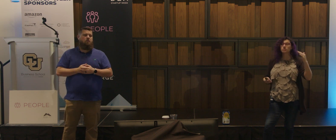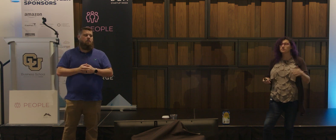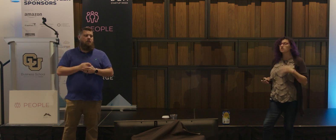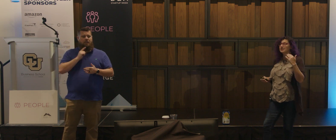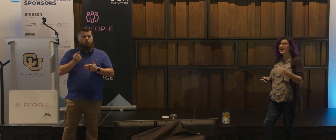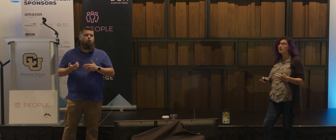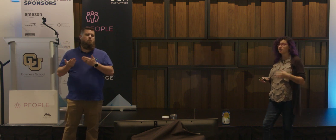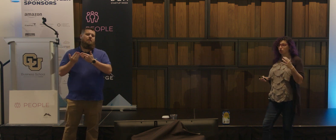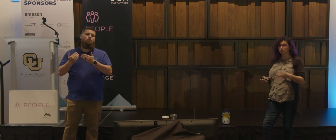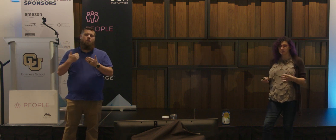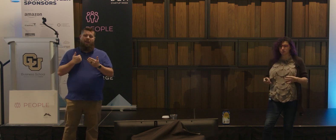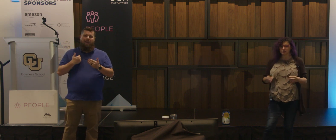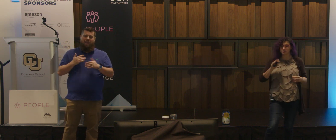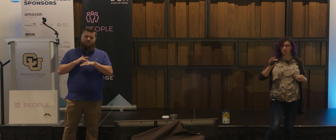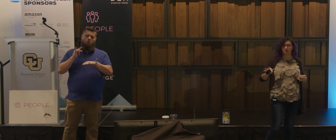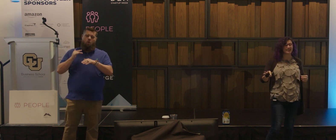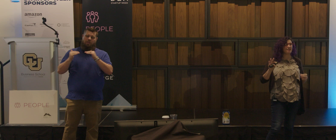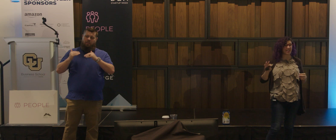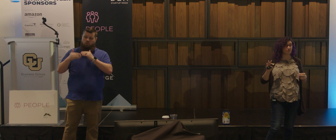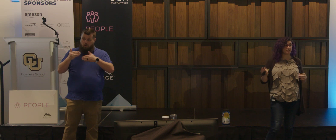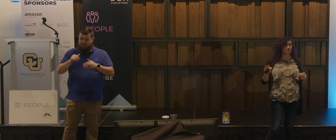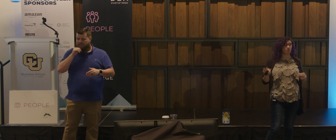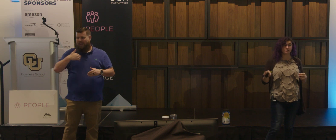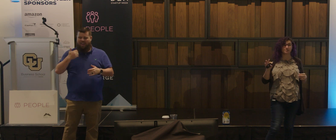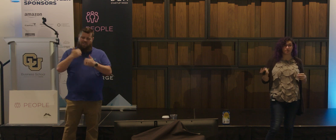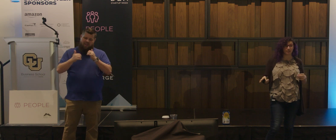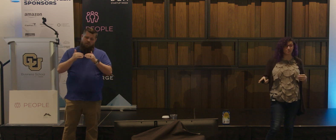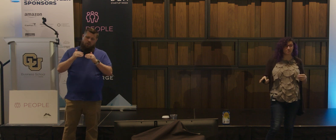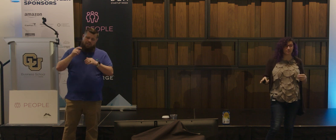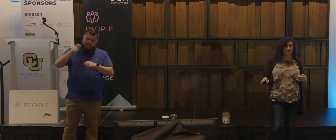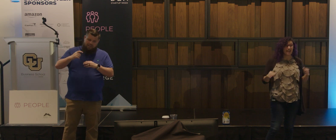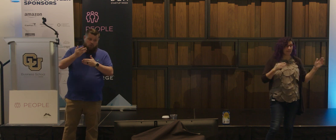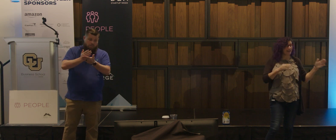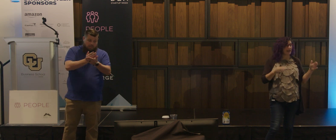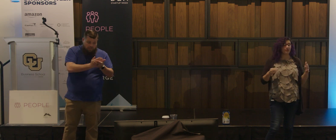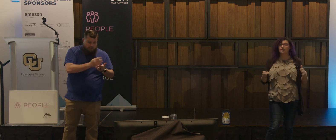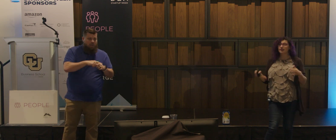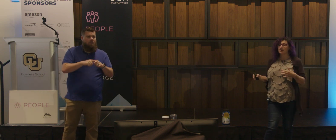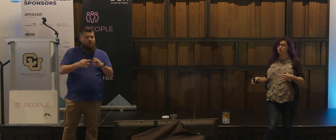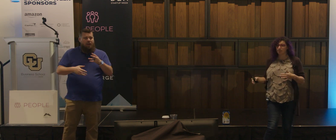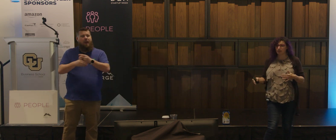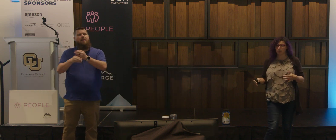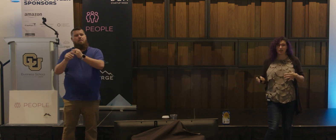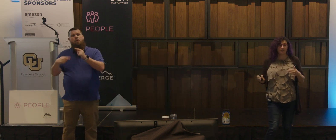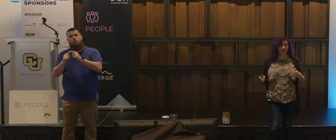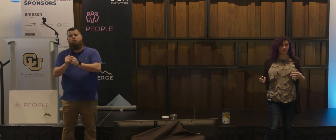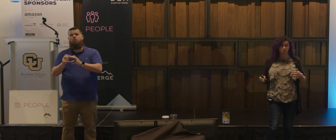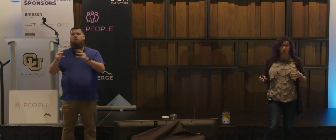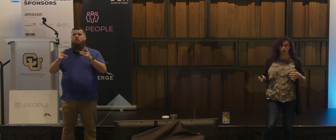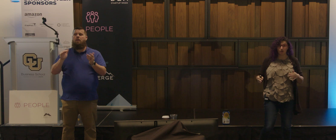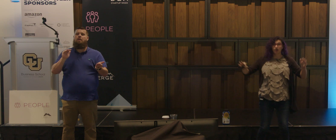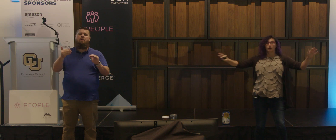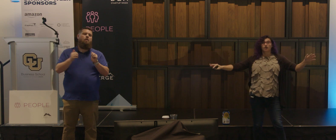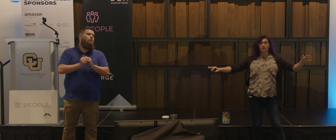so much easier to have an early stage process that doesn't have every single necessary piece and then add them in as you get bigger than it is